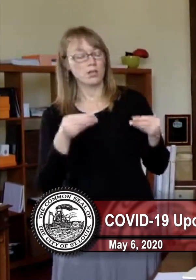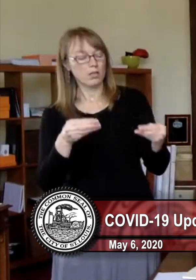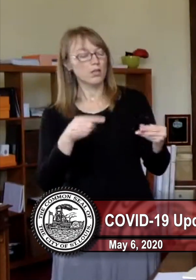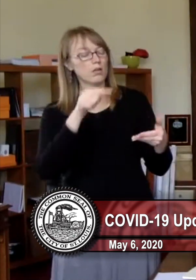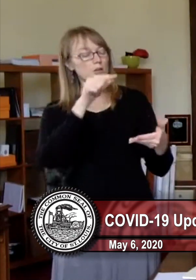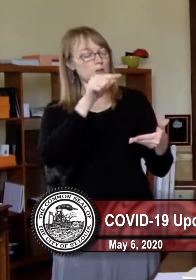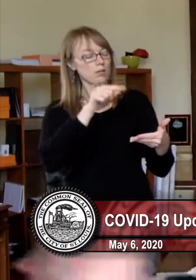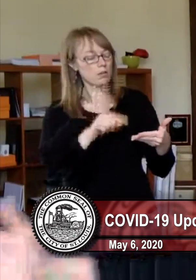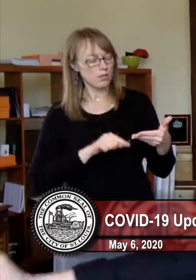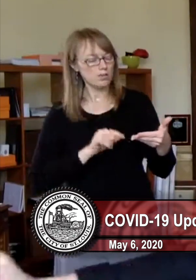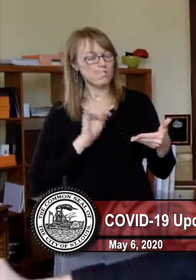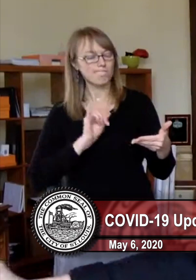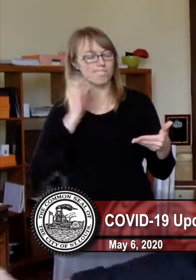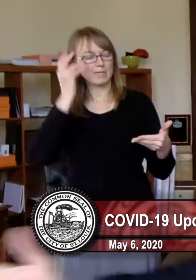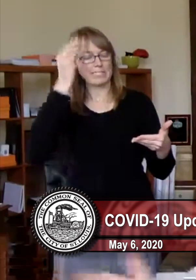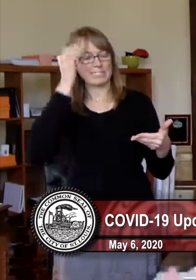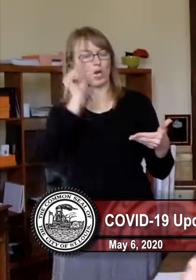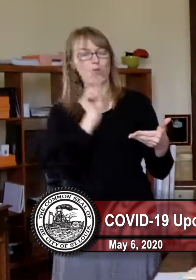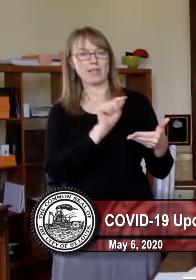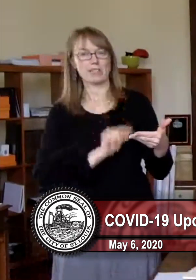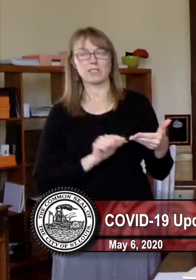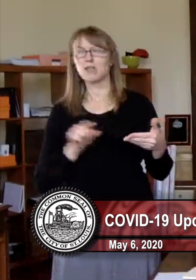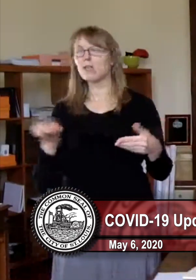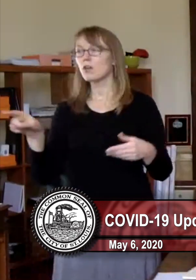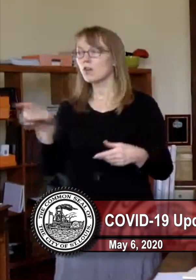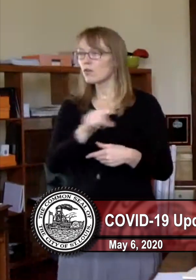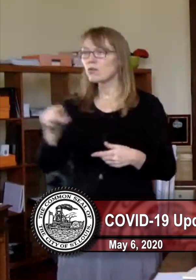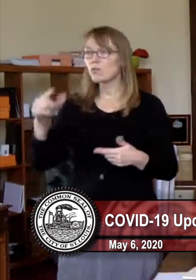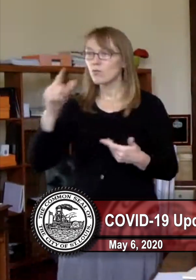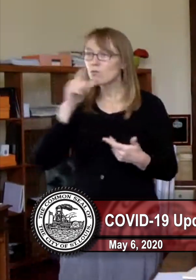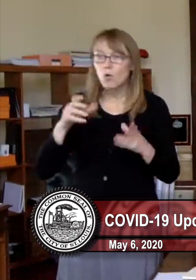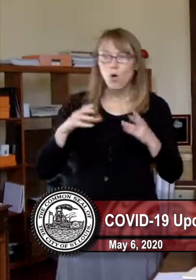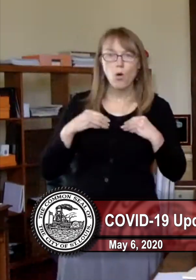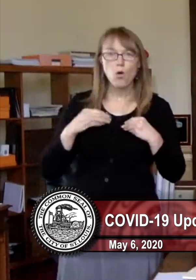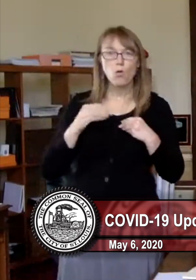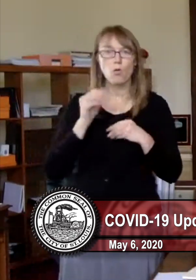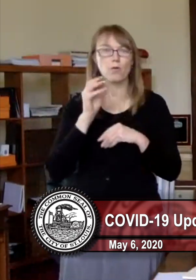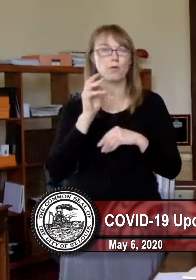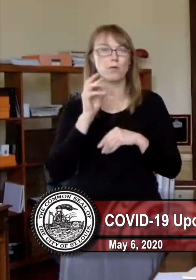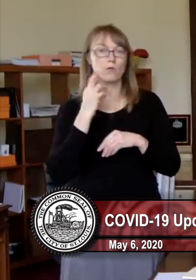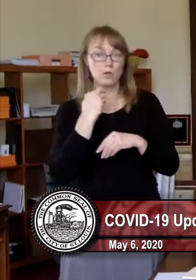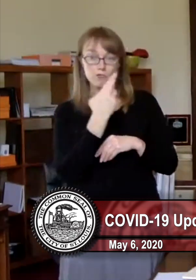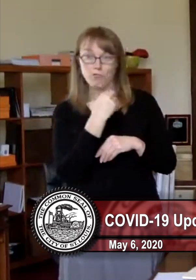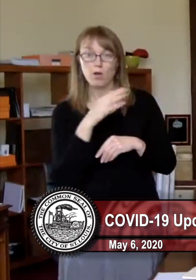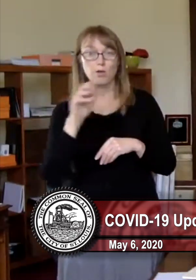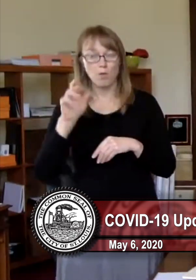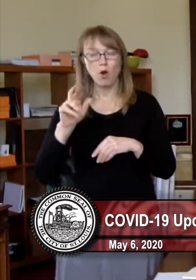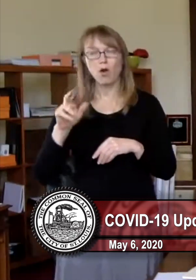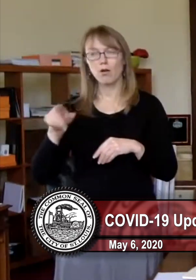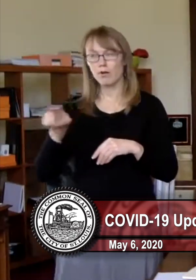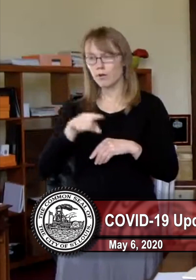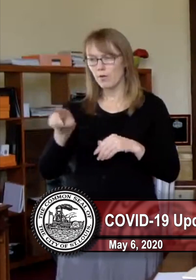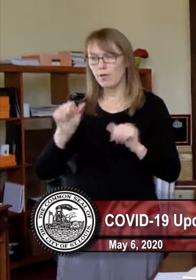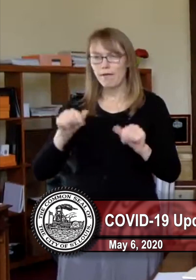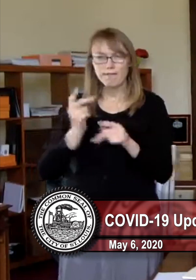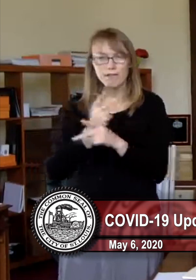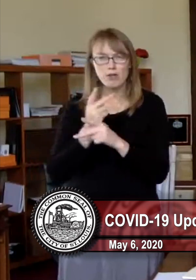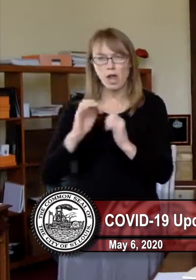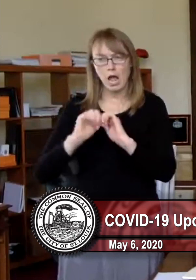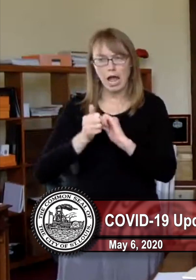You know how to get your tables 6 feet apart. You know how to, that kind of thing. CDC guidelines are the most important